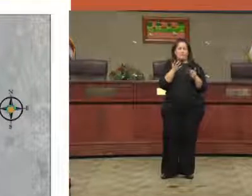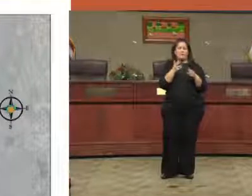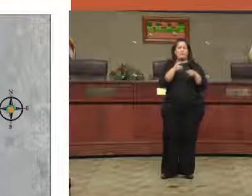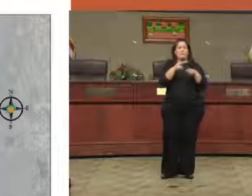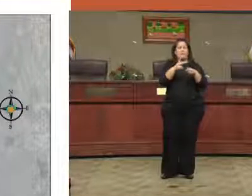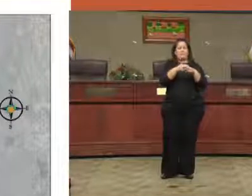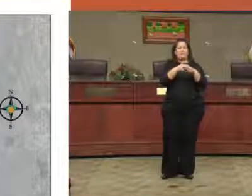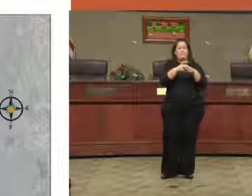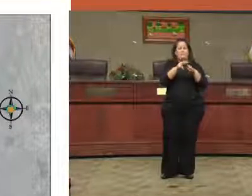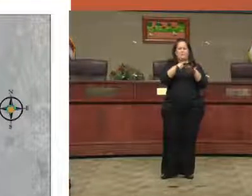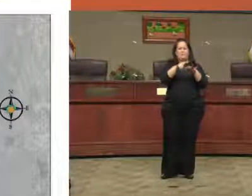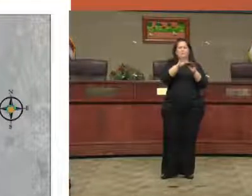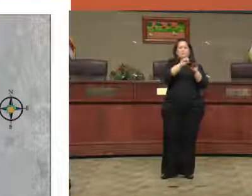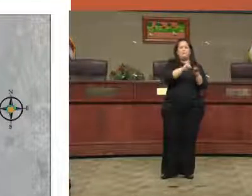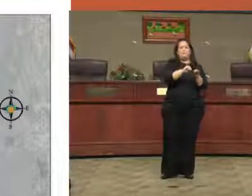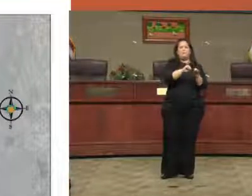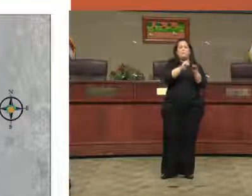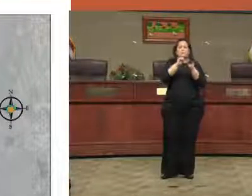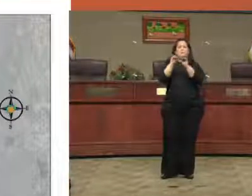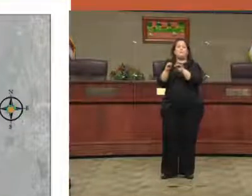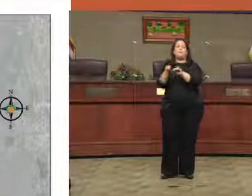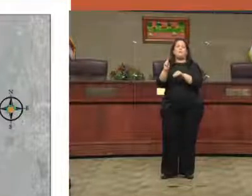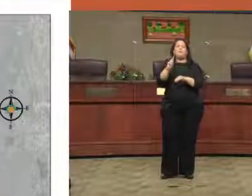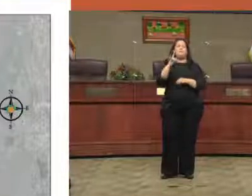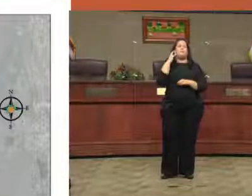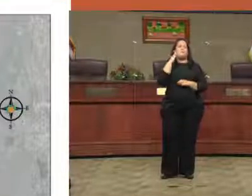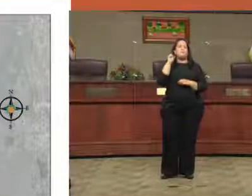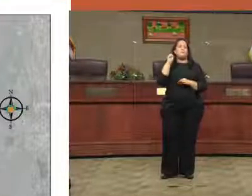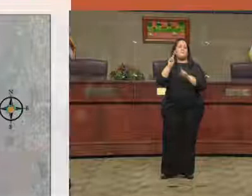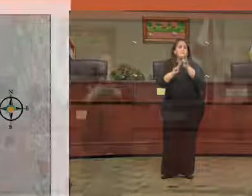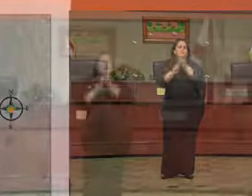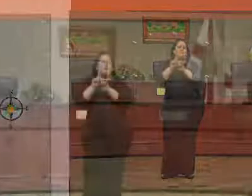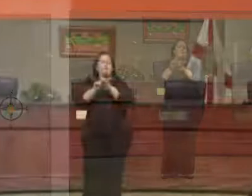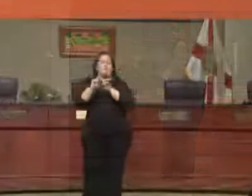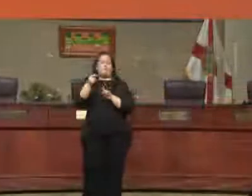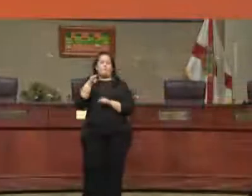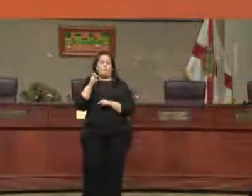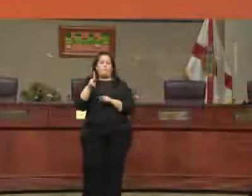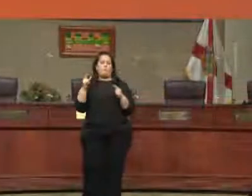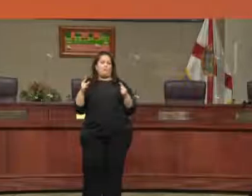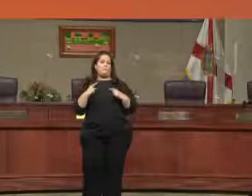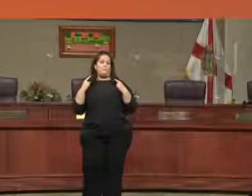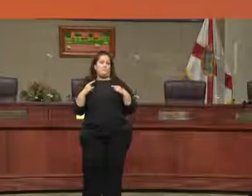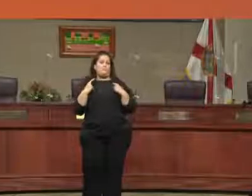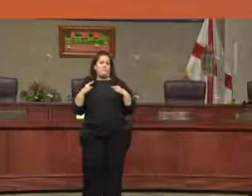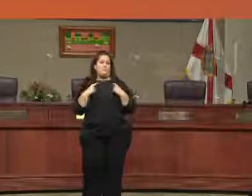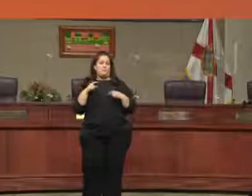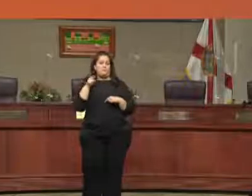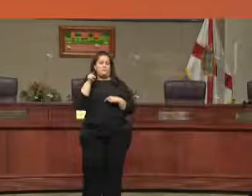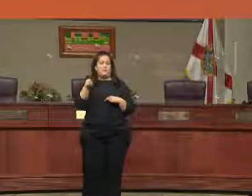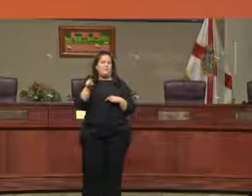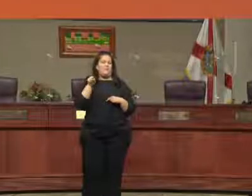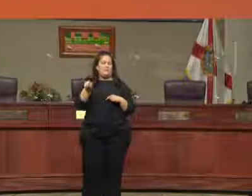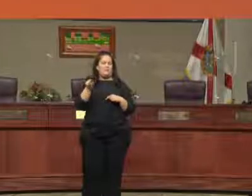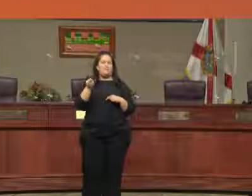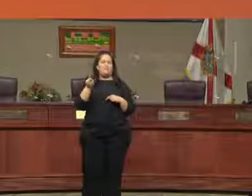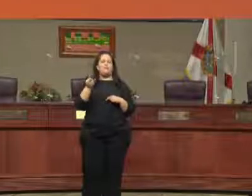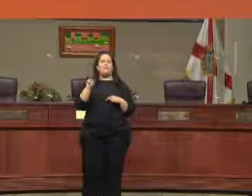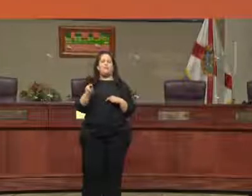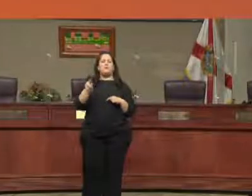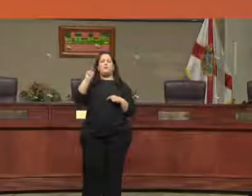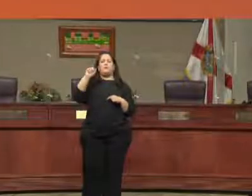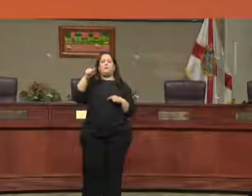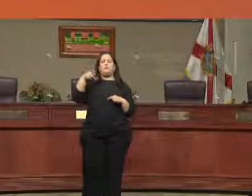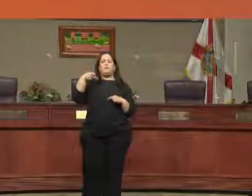vaccination site to the Silver Star Park Gymnasium located on North